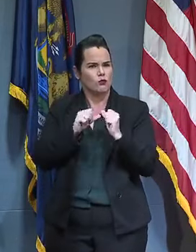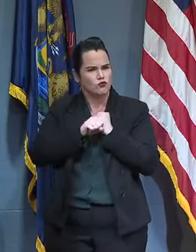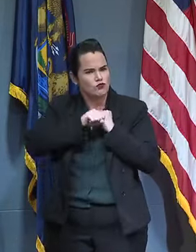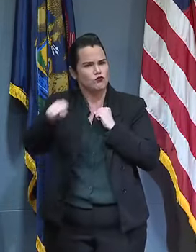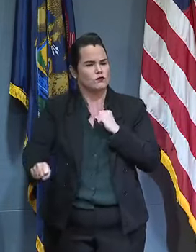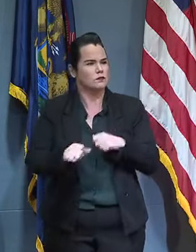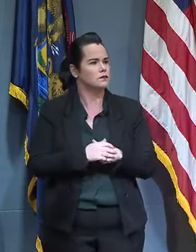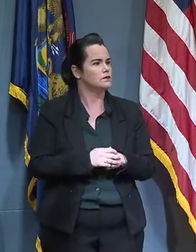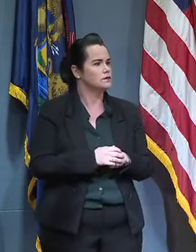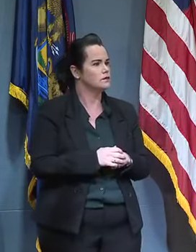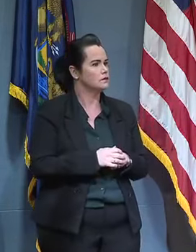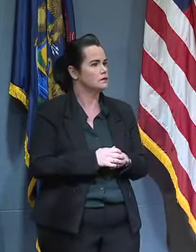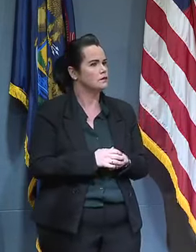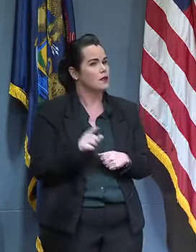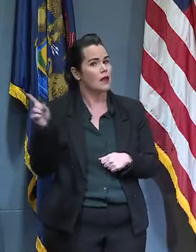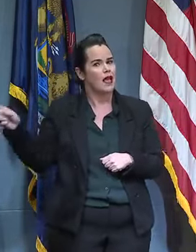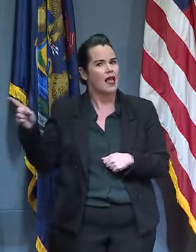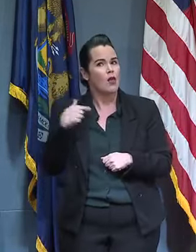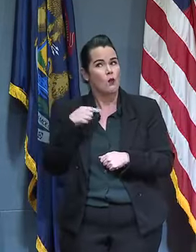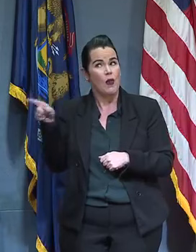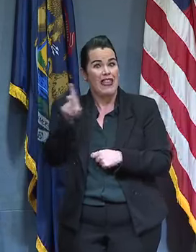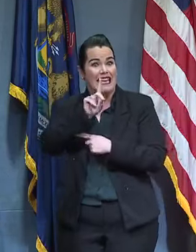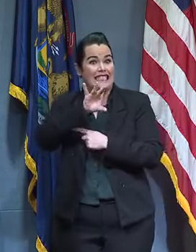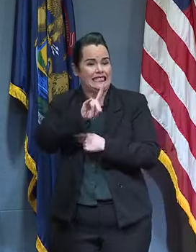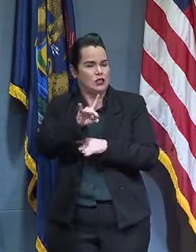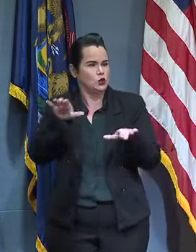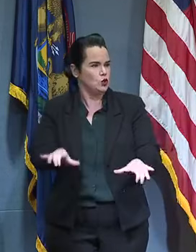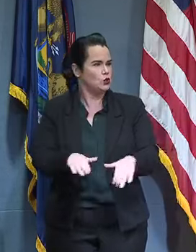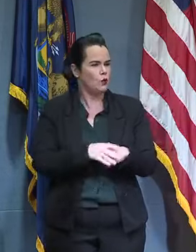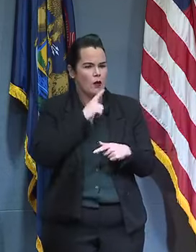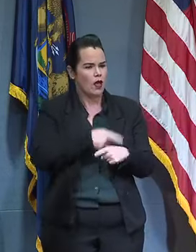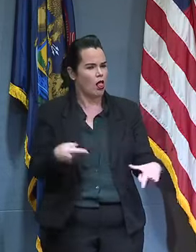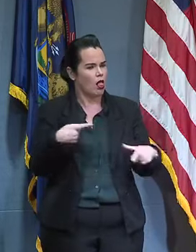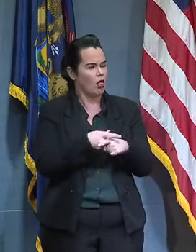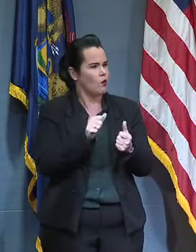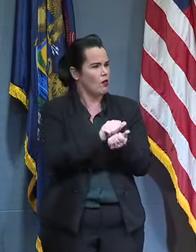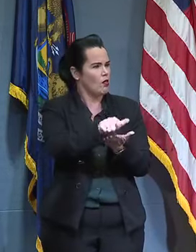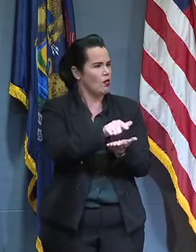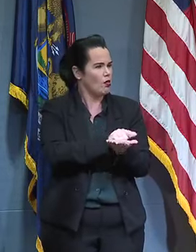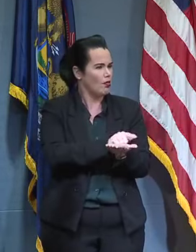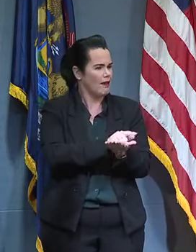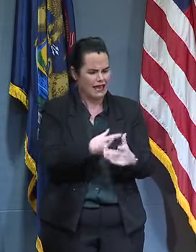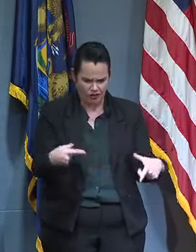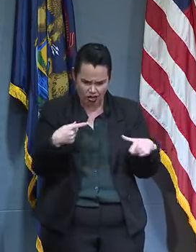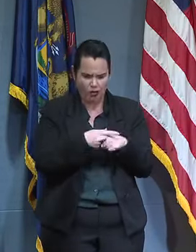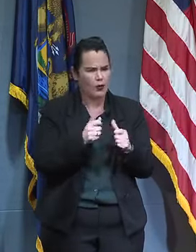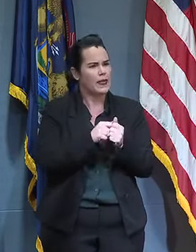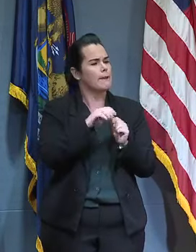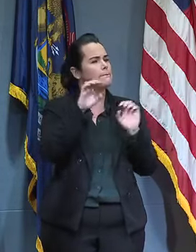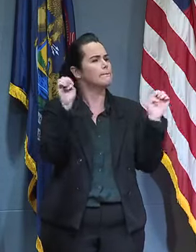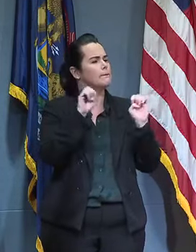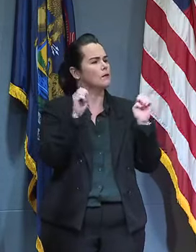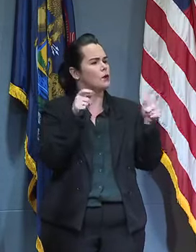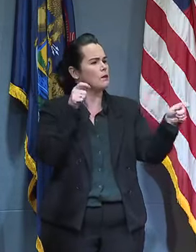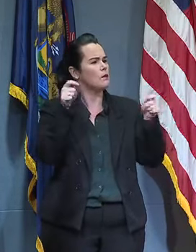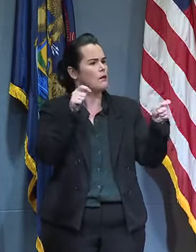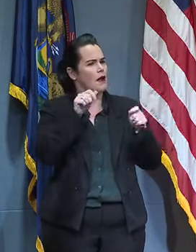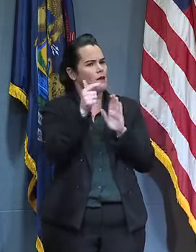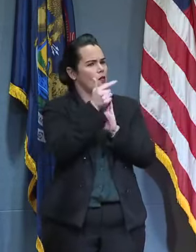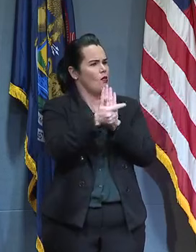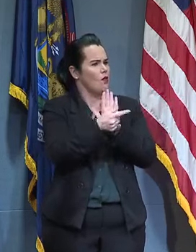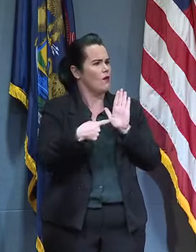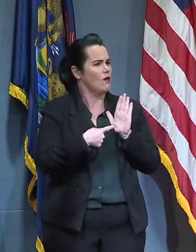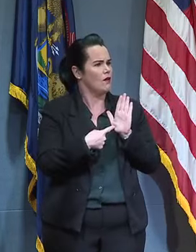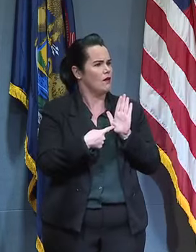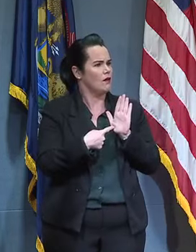is statutorily flawed. It is inconsistent with the Emergency Management Act in the bill that they did pass. And so